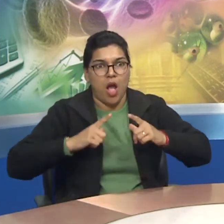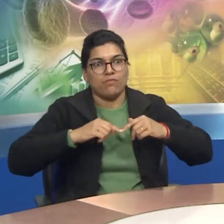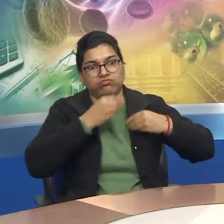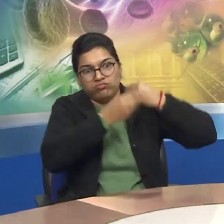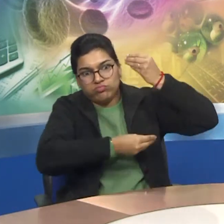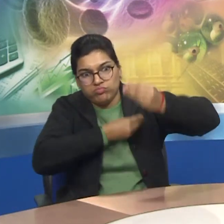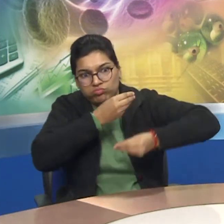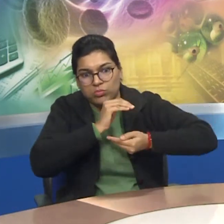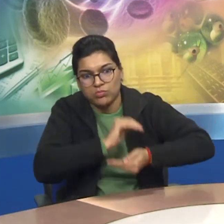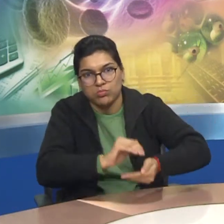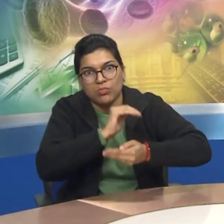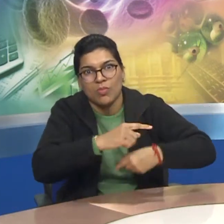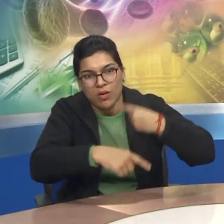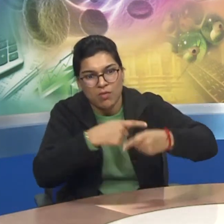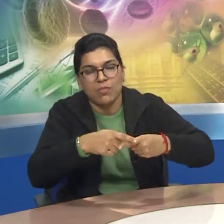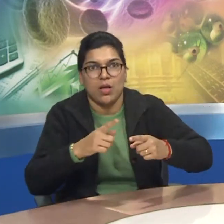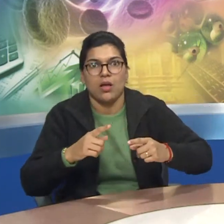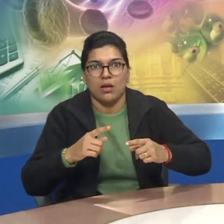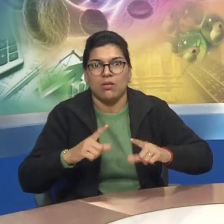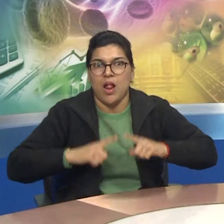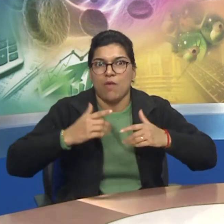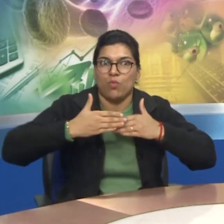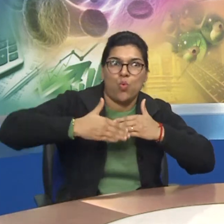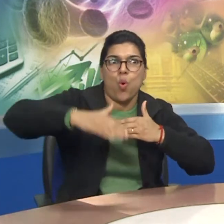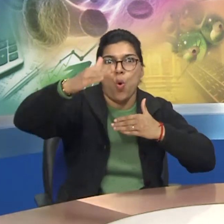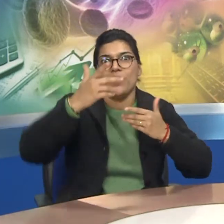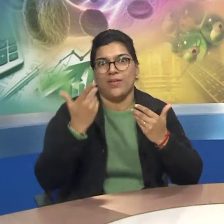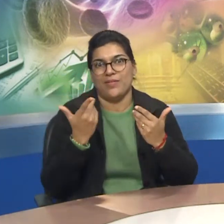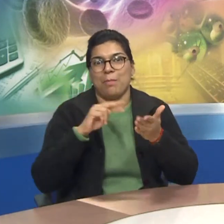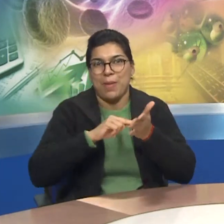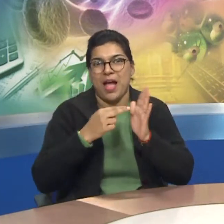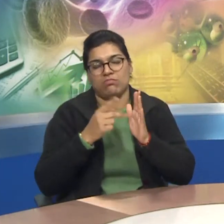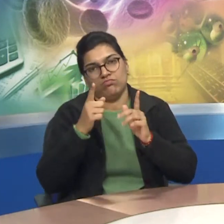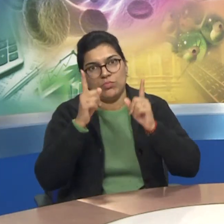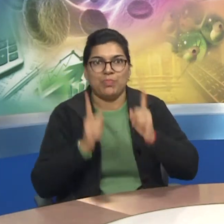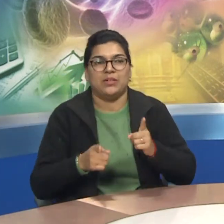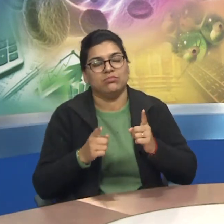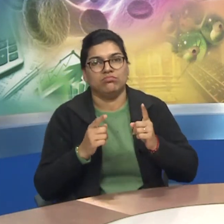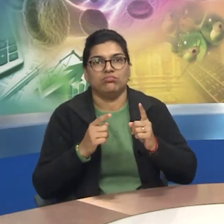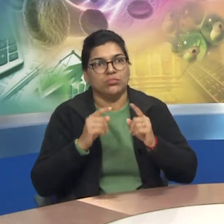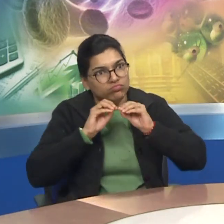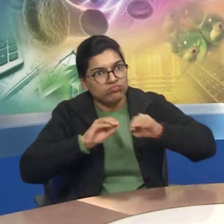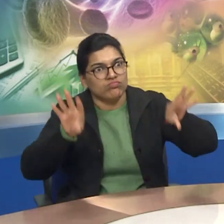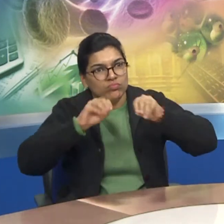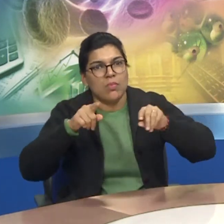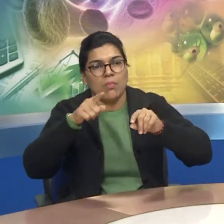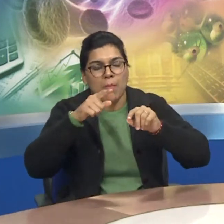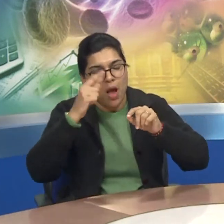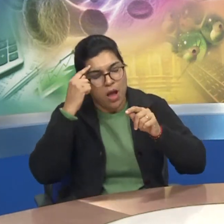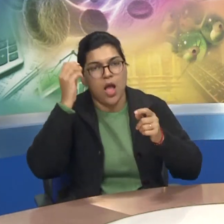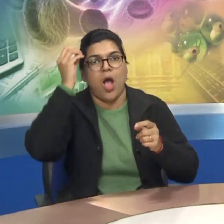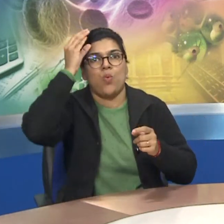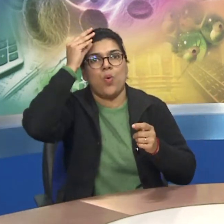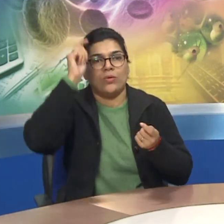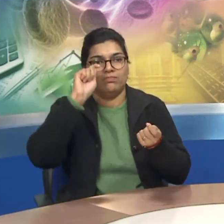surrounding. It is important for all of us to be in a clean environment.